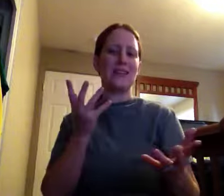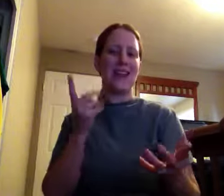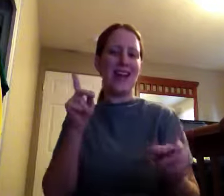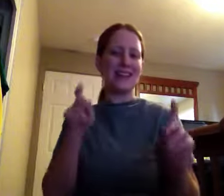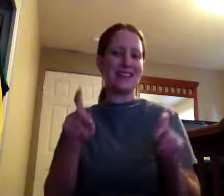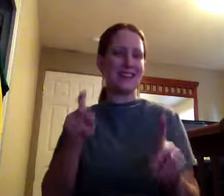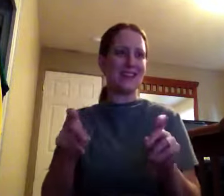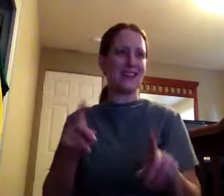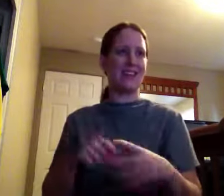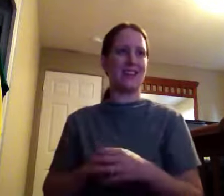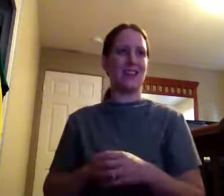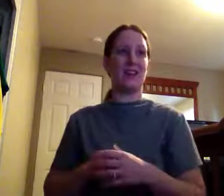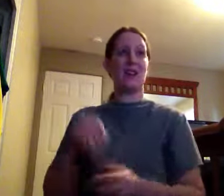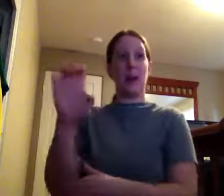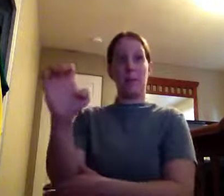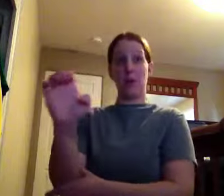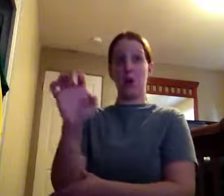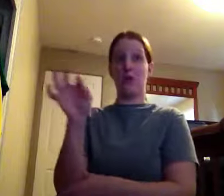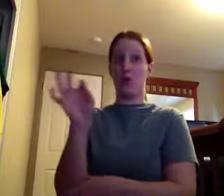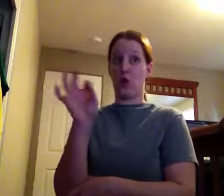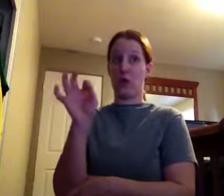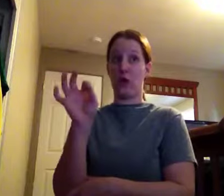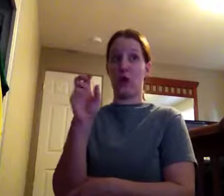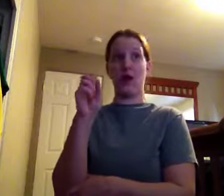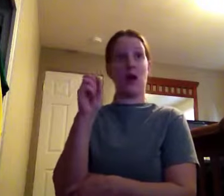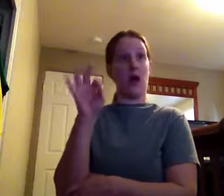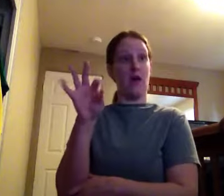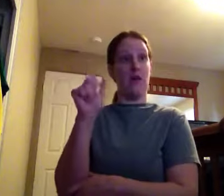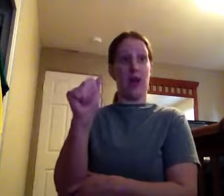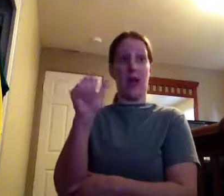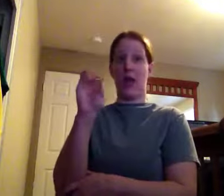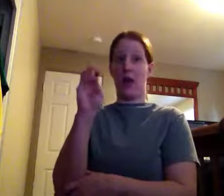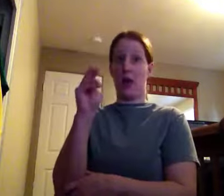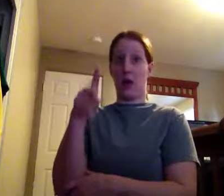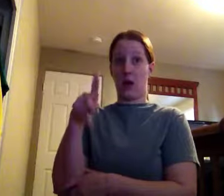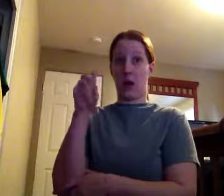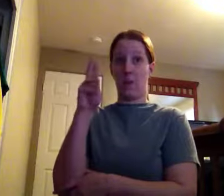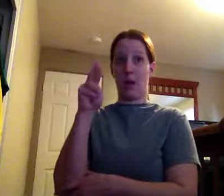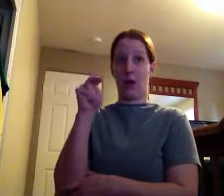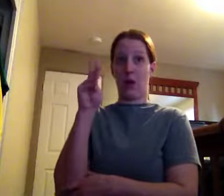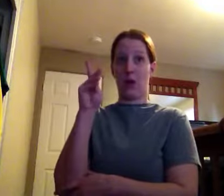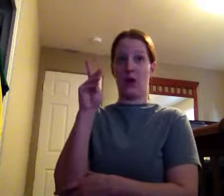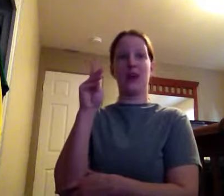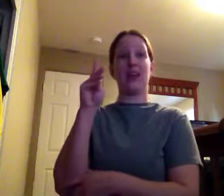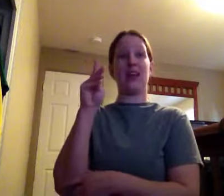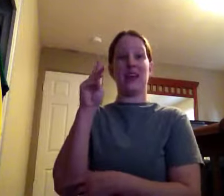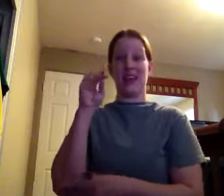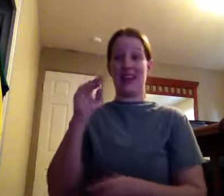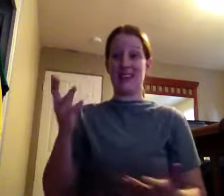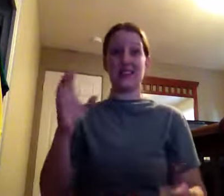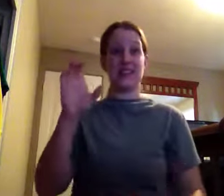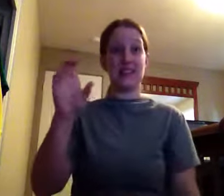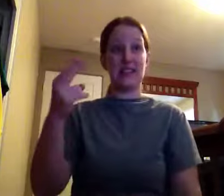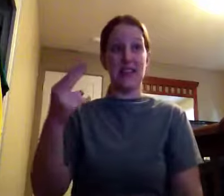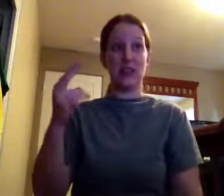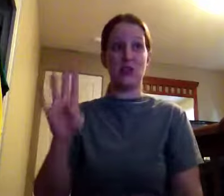Hey, that's what we just did. So we know the empirical formula, the simplest whole number ratio. If the molar mass is 64 grams per